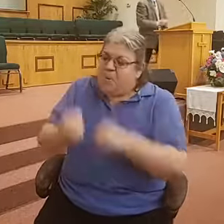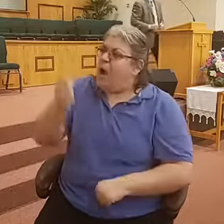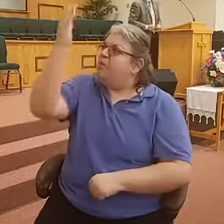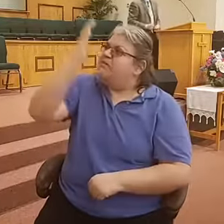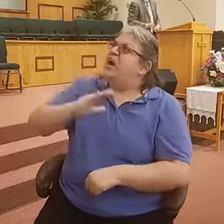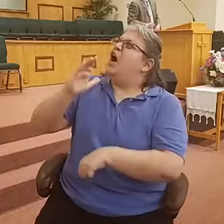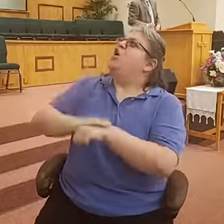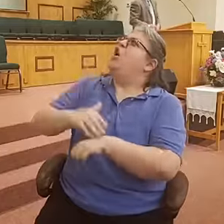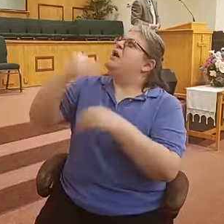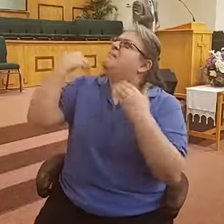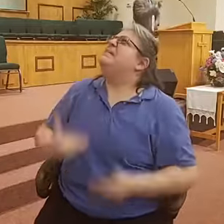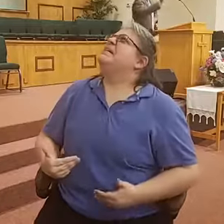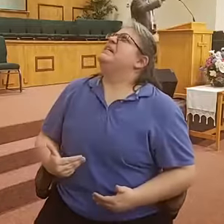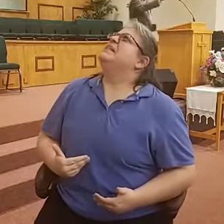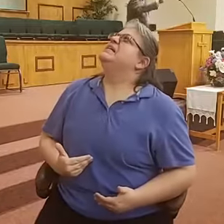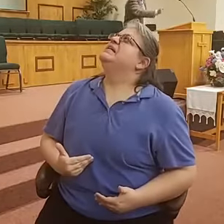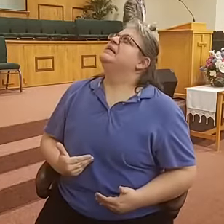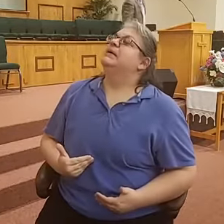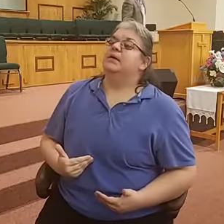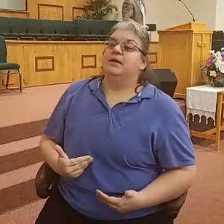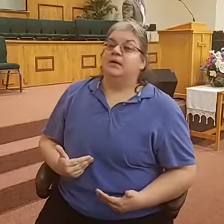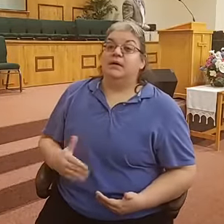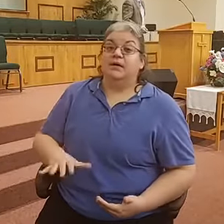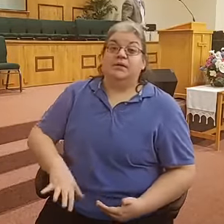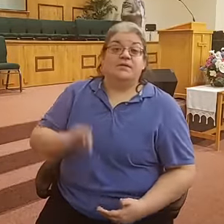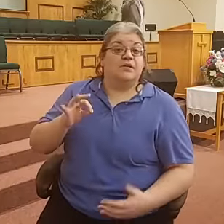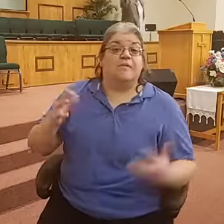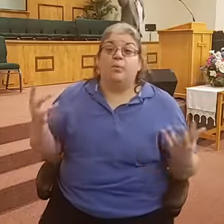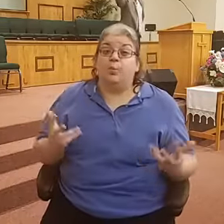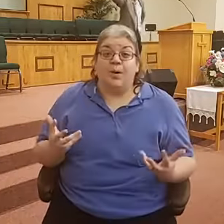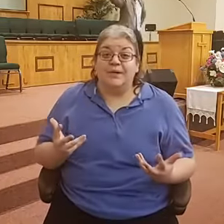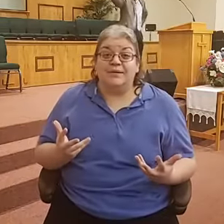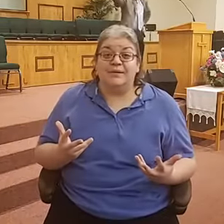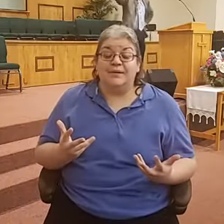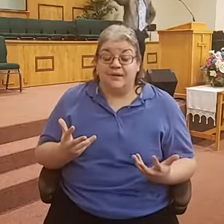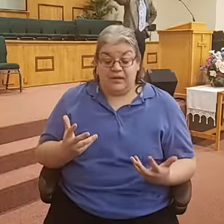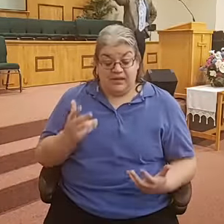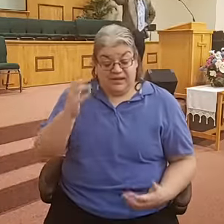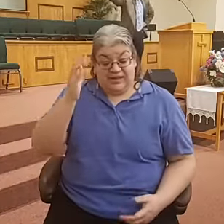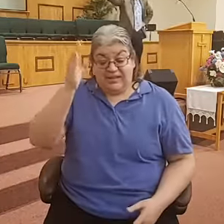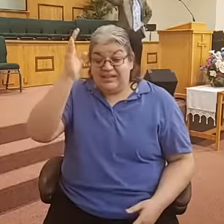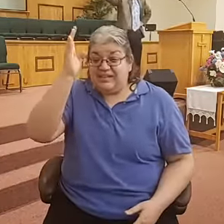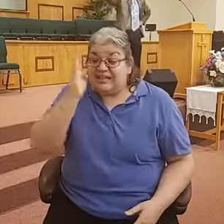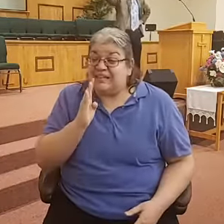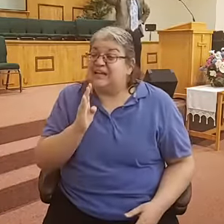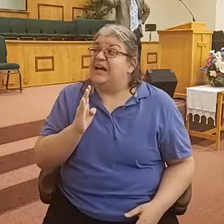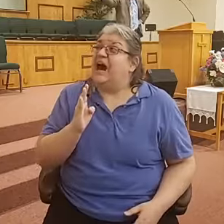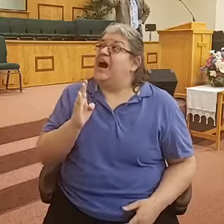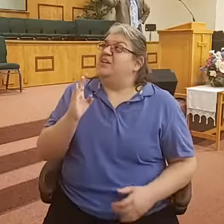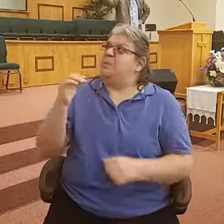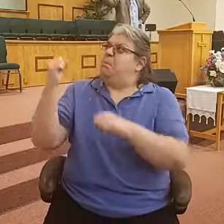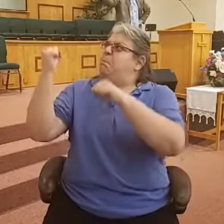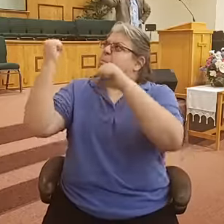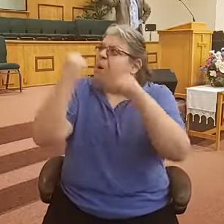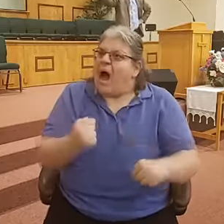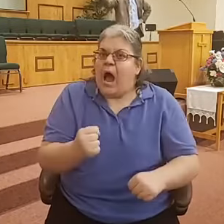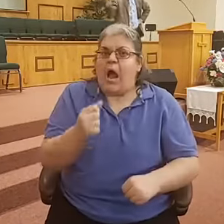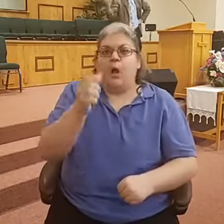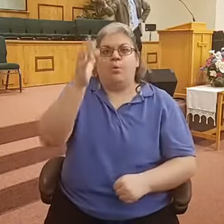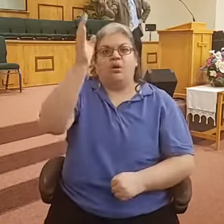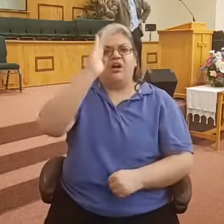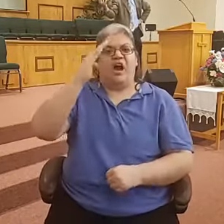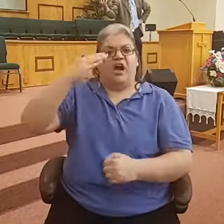me. What he discovered was this: God's personal power and fellowship